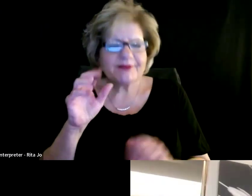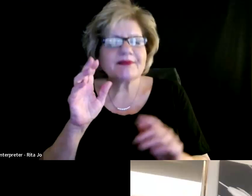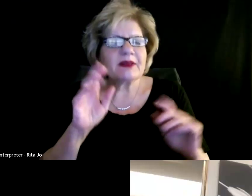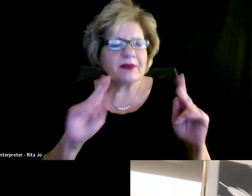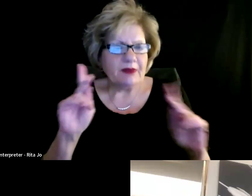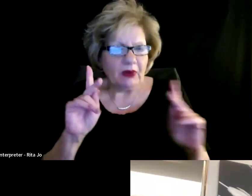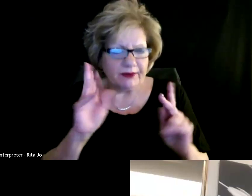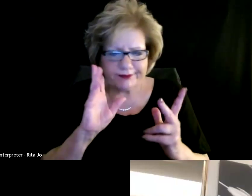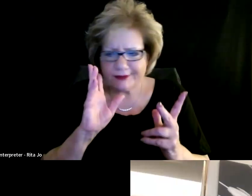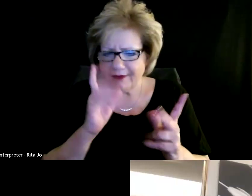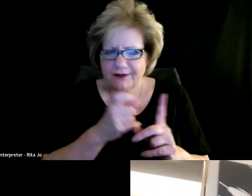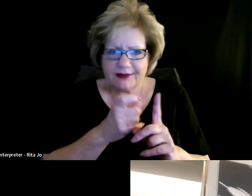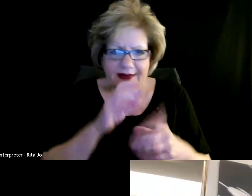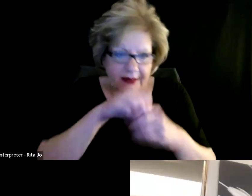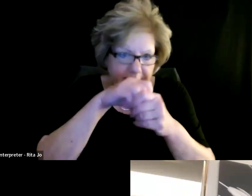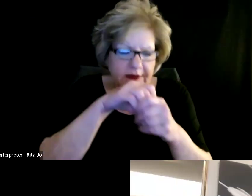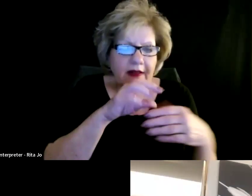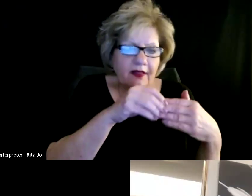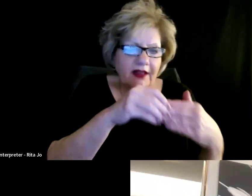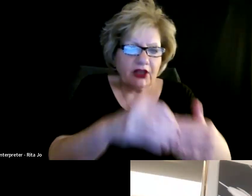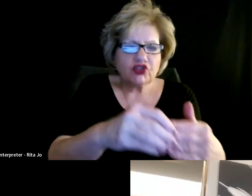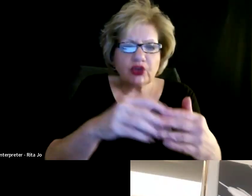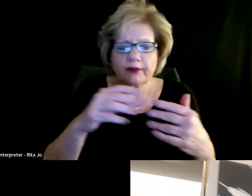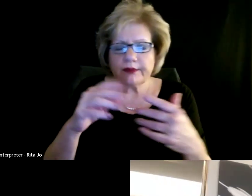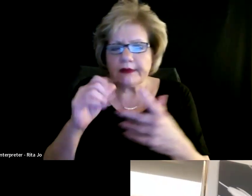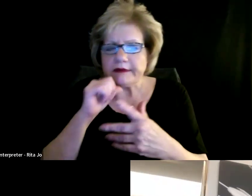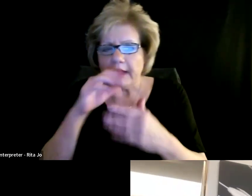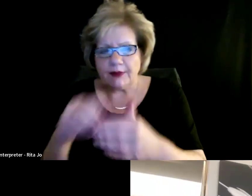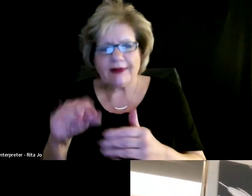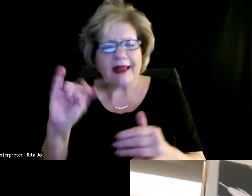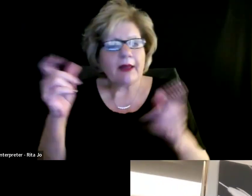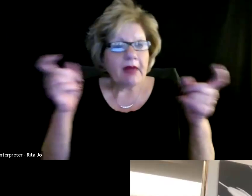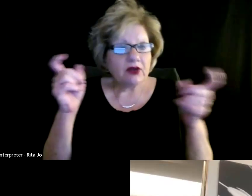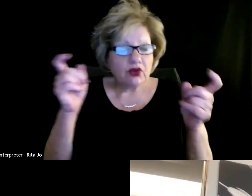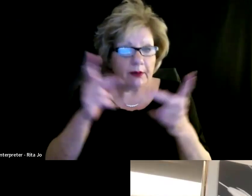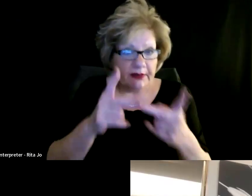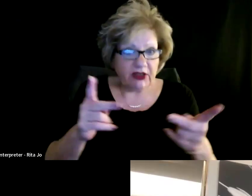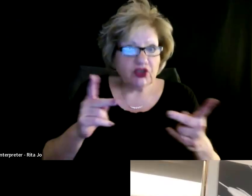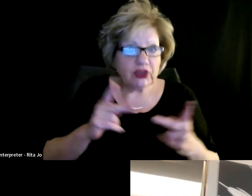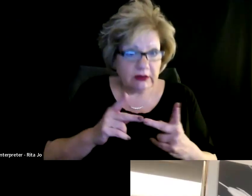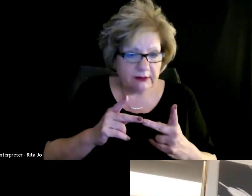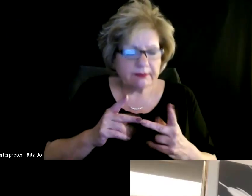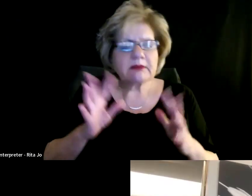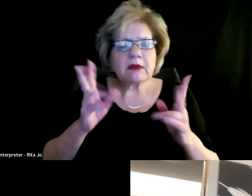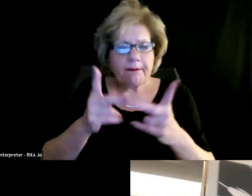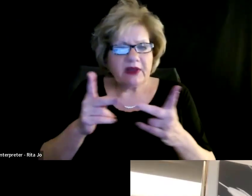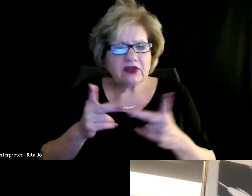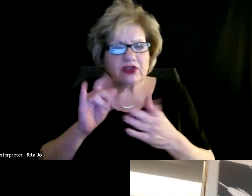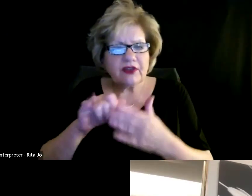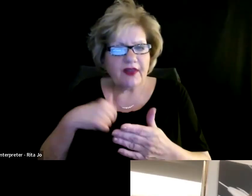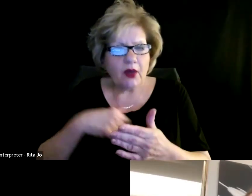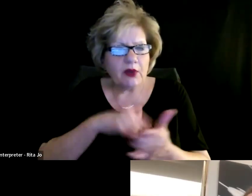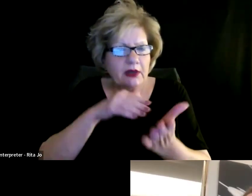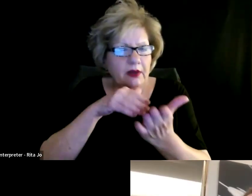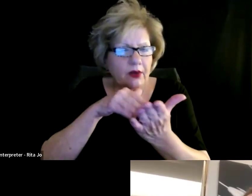and non-leadership, like in terms of managerial positions, and I guess positions we often called sort of